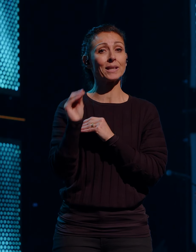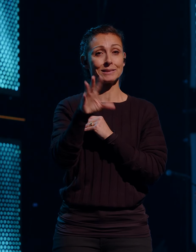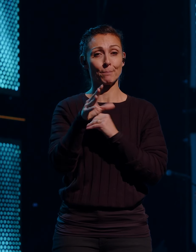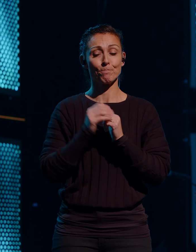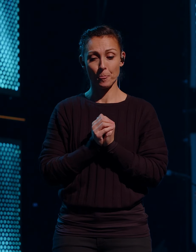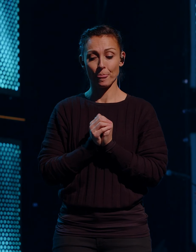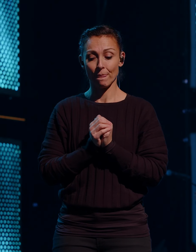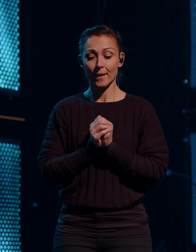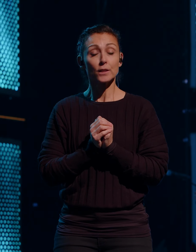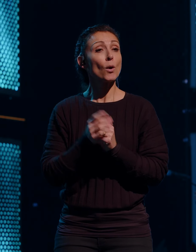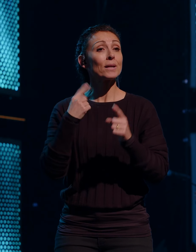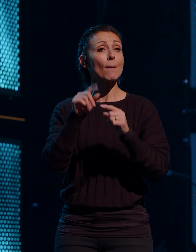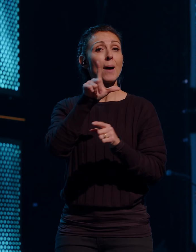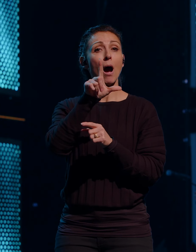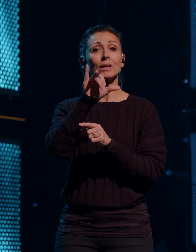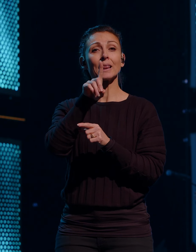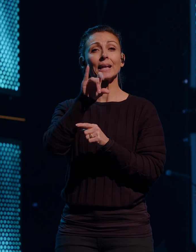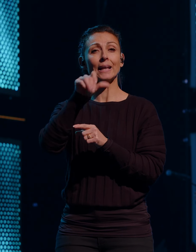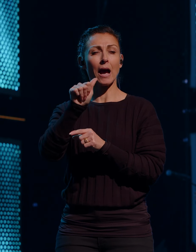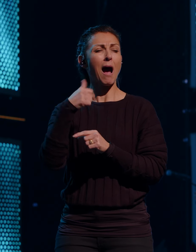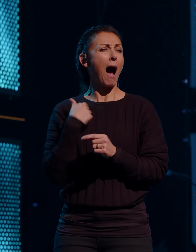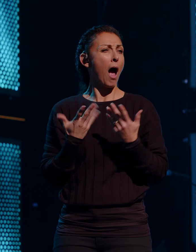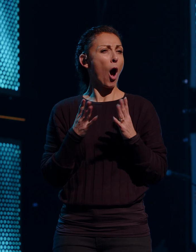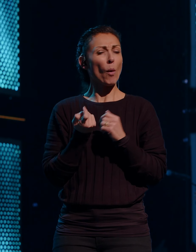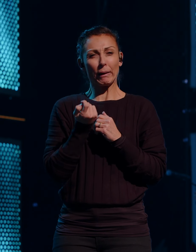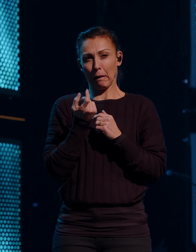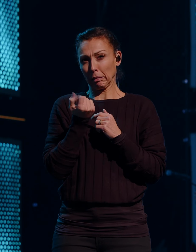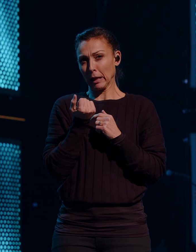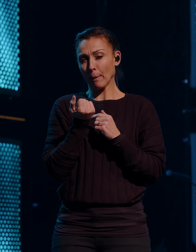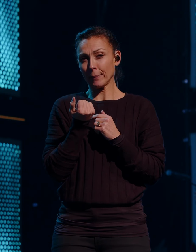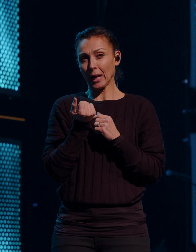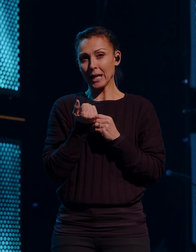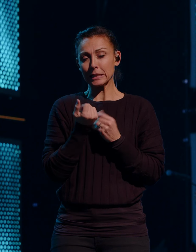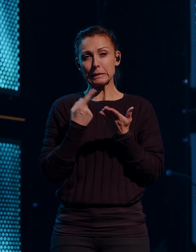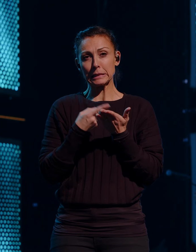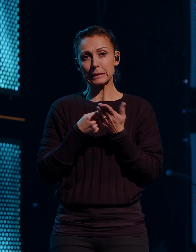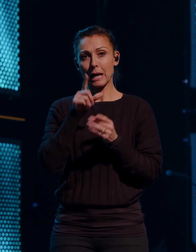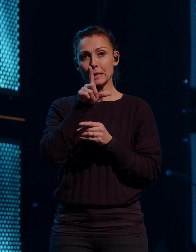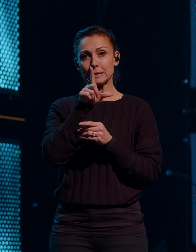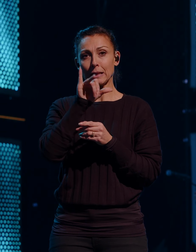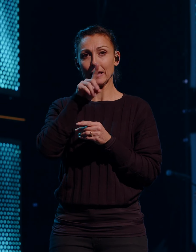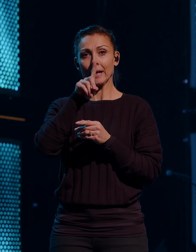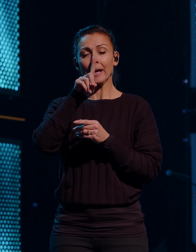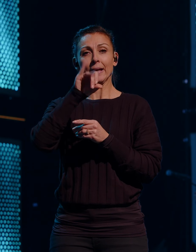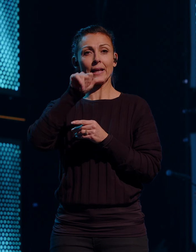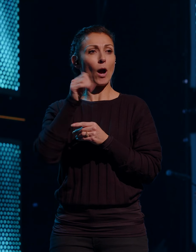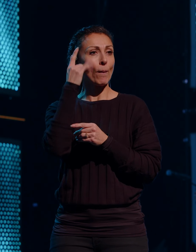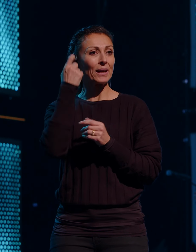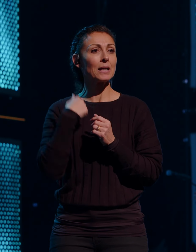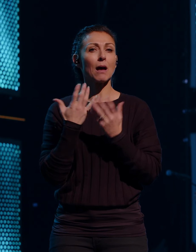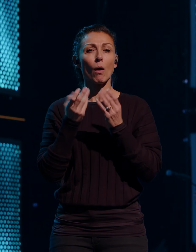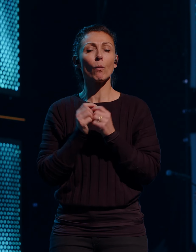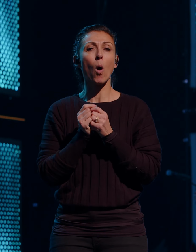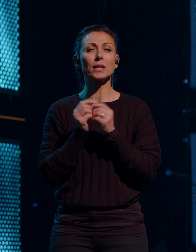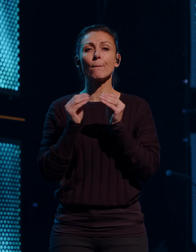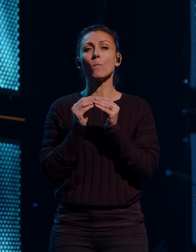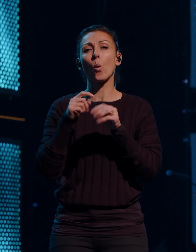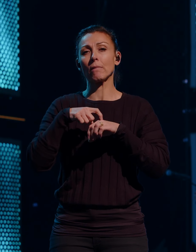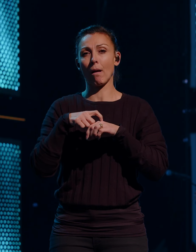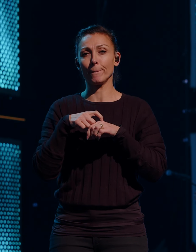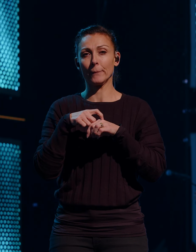This is about Lydia, and I've talked about Lydia a little bit in a couple sermons, but I have to give her more time right now as